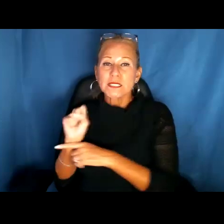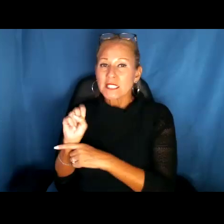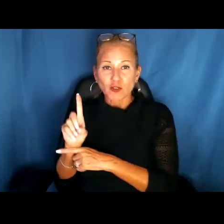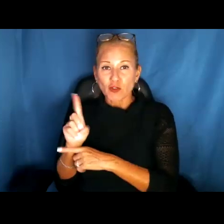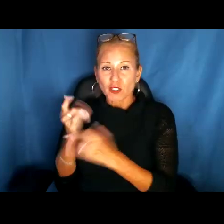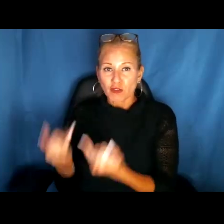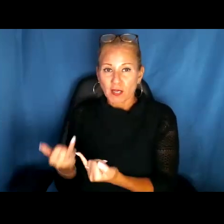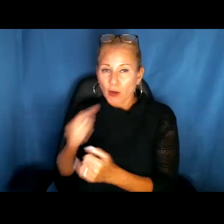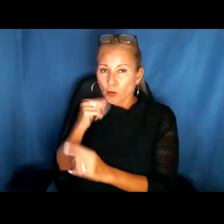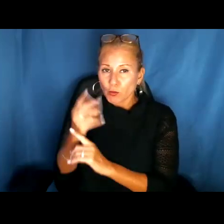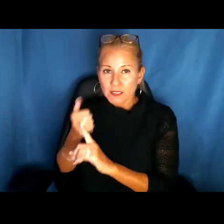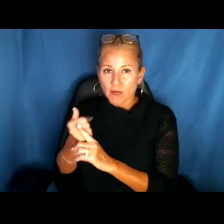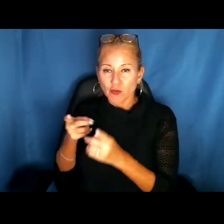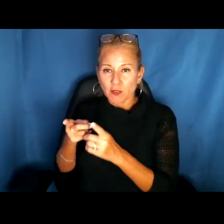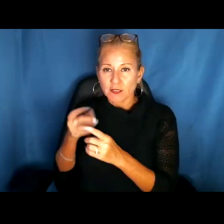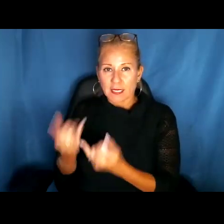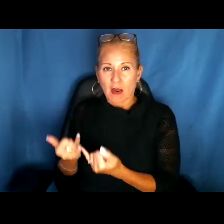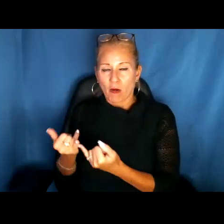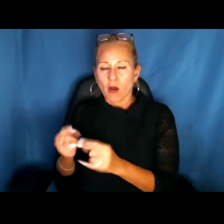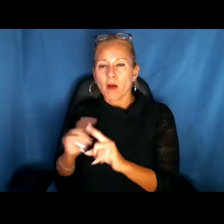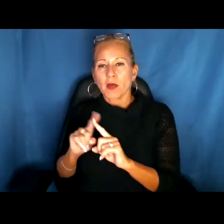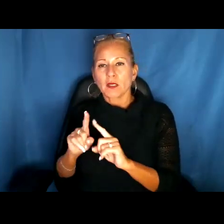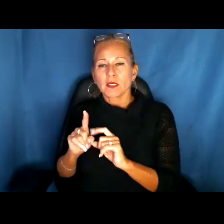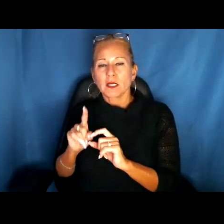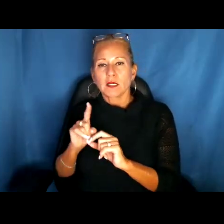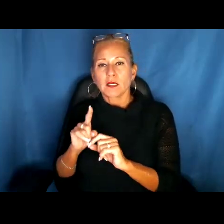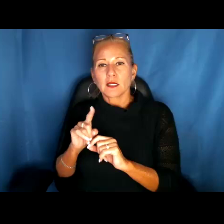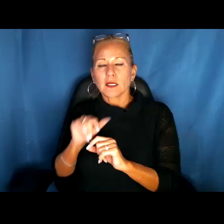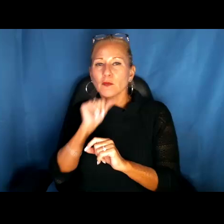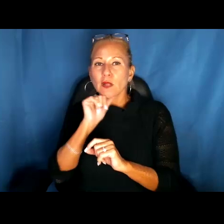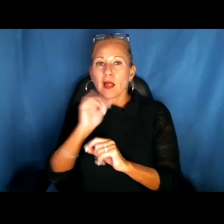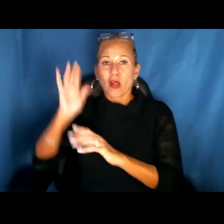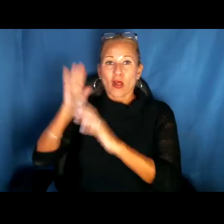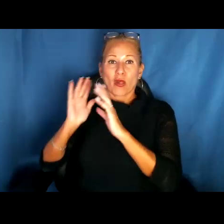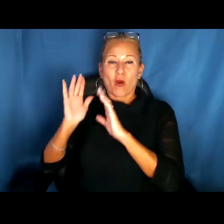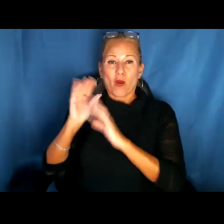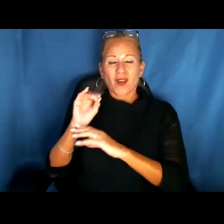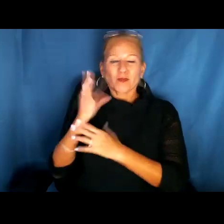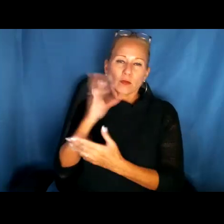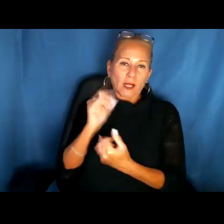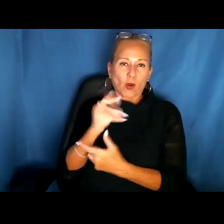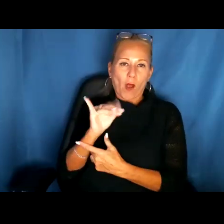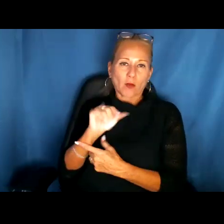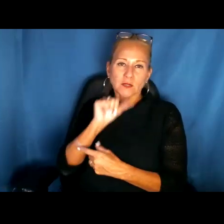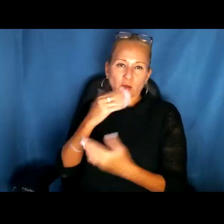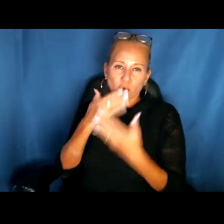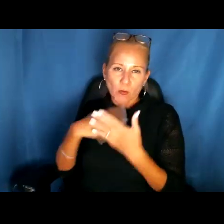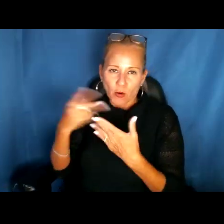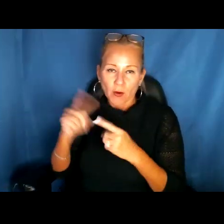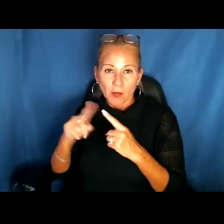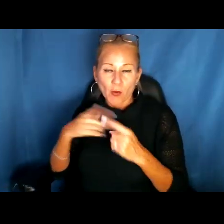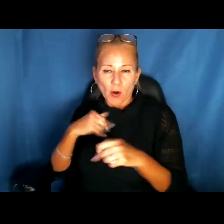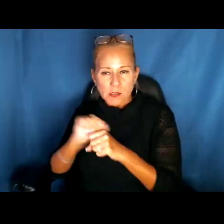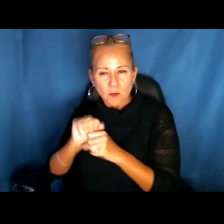the moment, because it was really not a good program in the state of Ohio. But we are working with